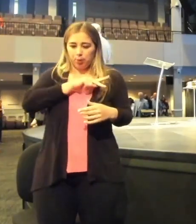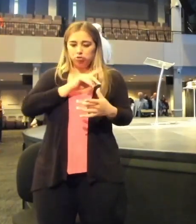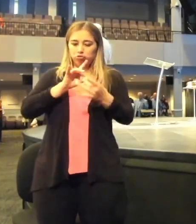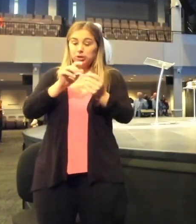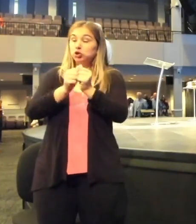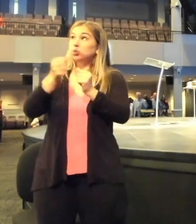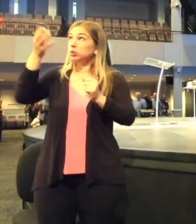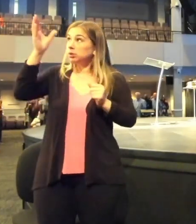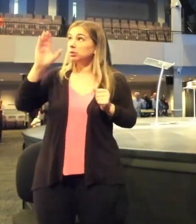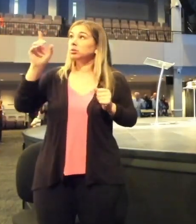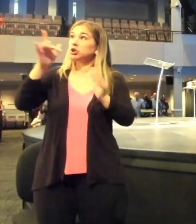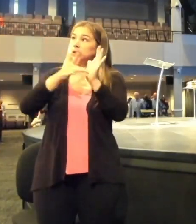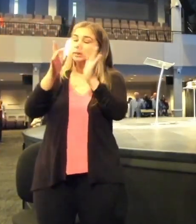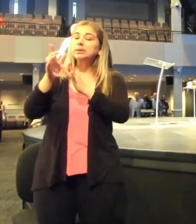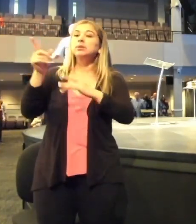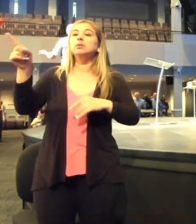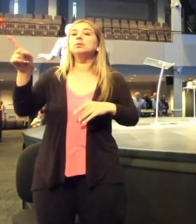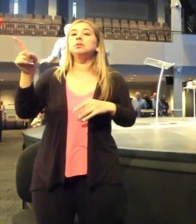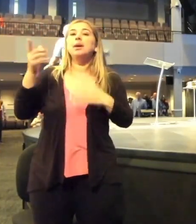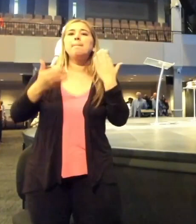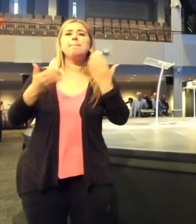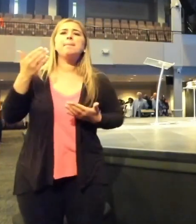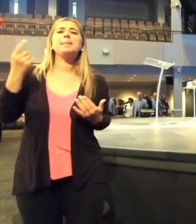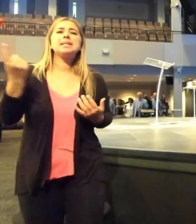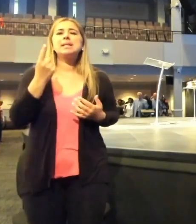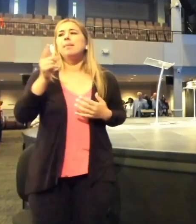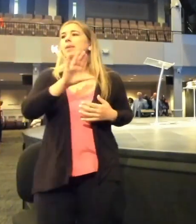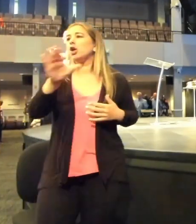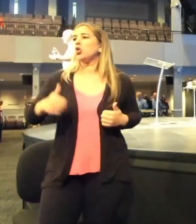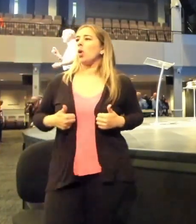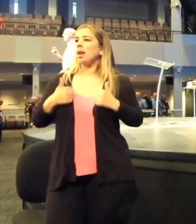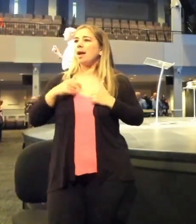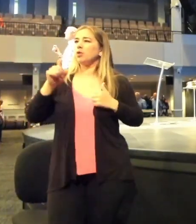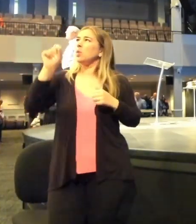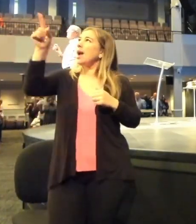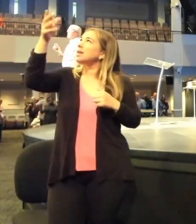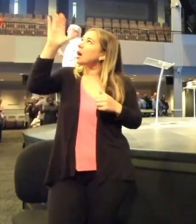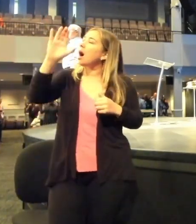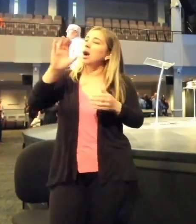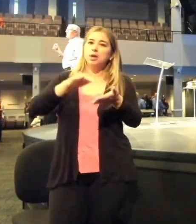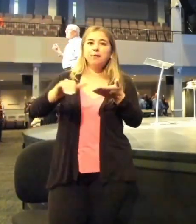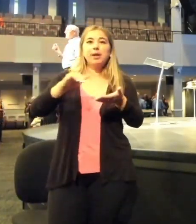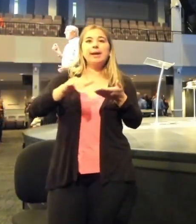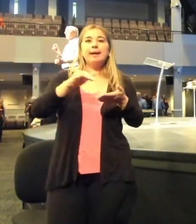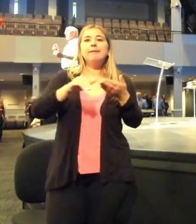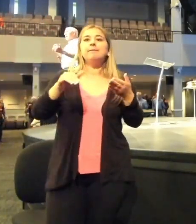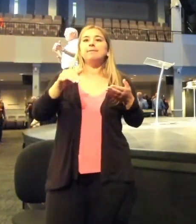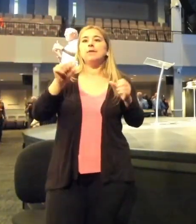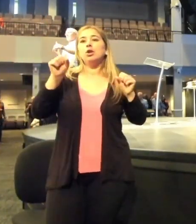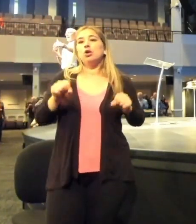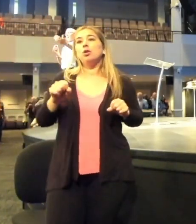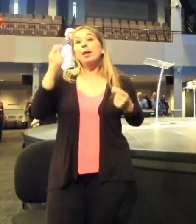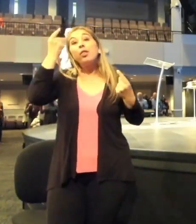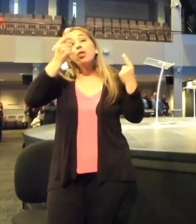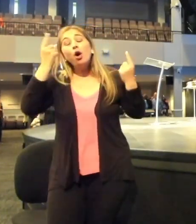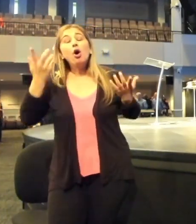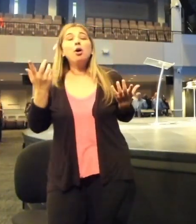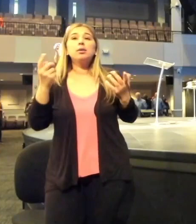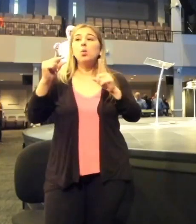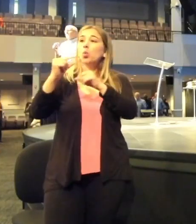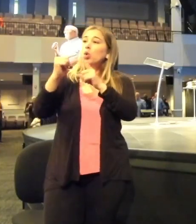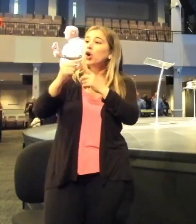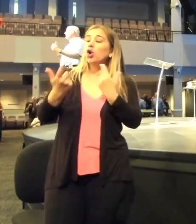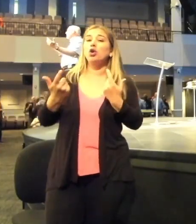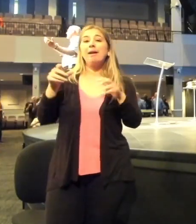with Jesus right now. Maybe there's something in your life that you need to ask God to forgive you for. It could be a thought, a word, an action, a